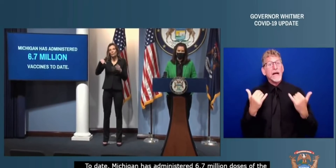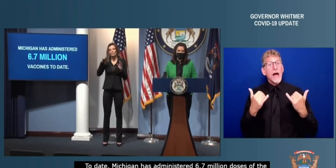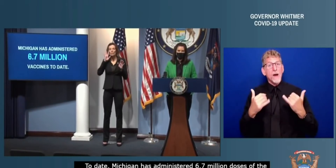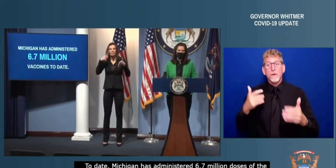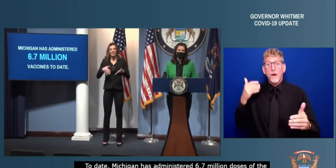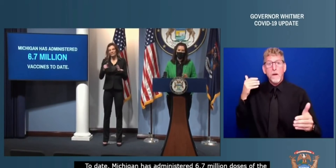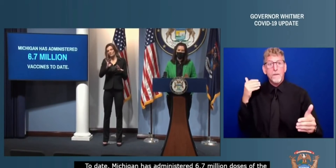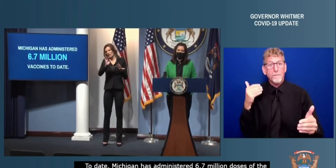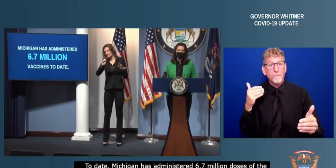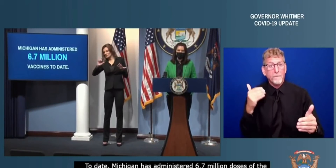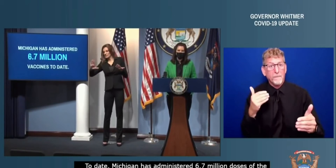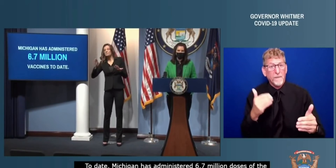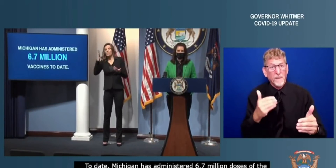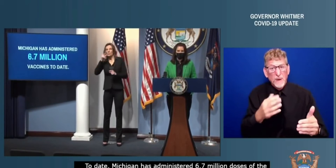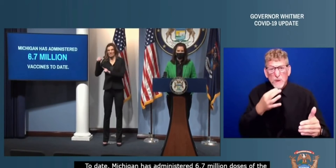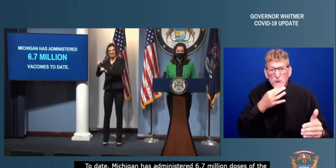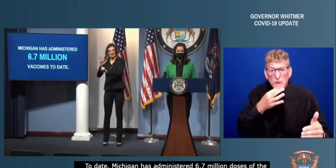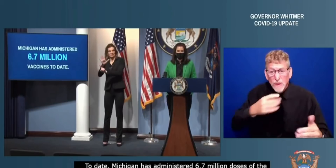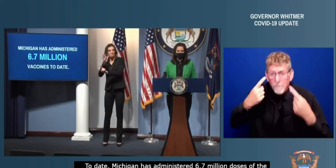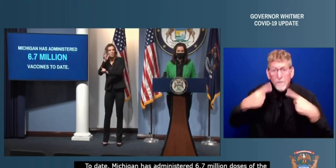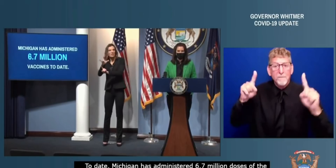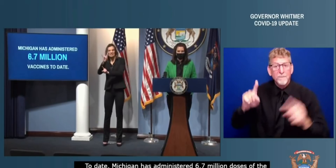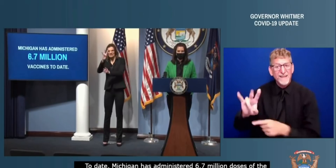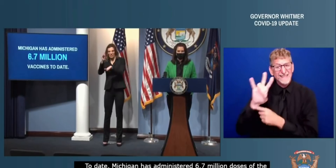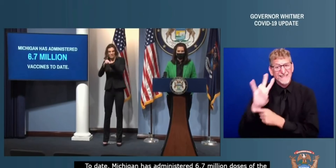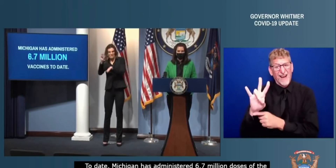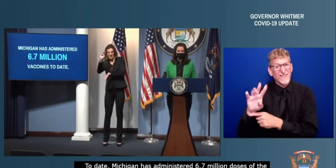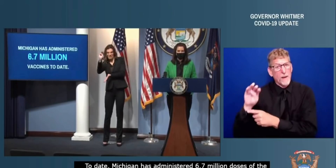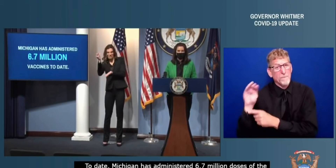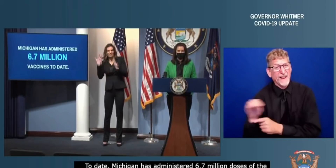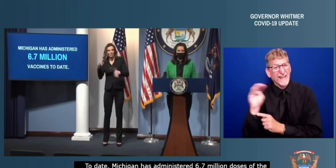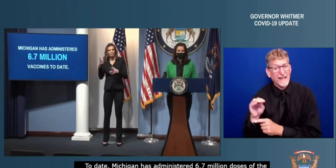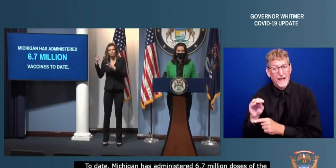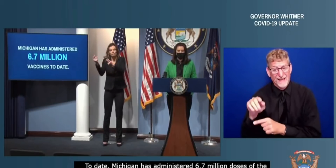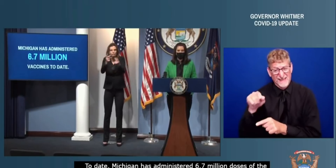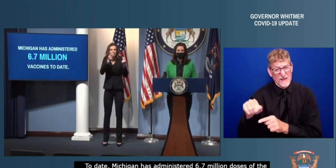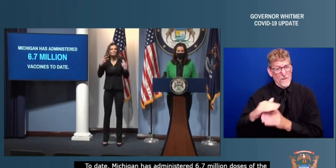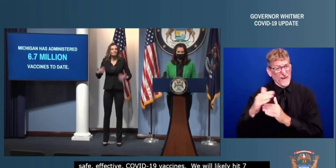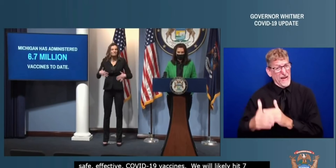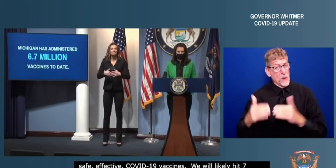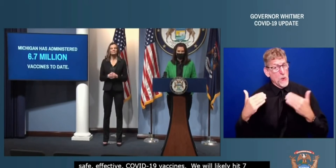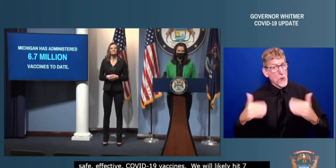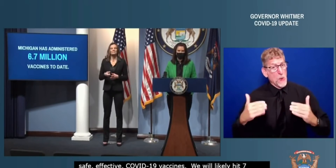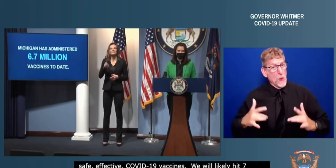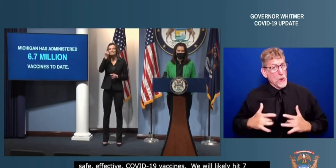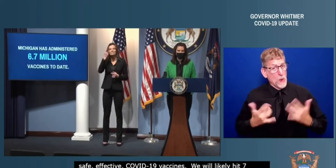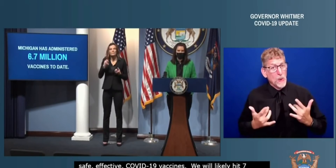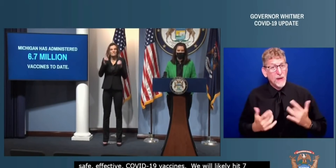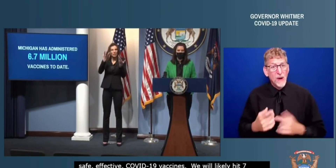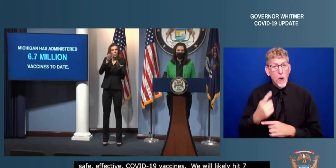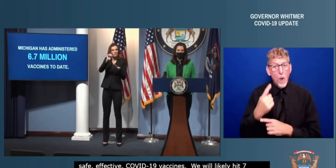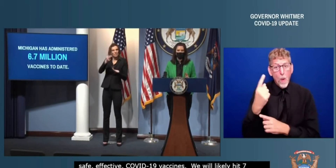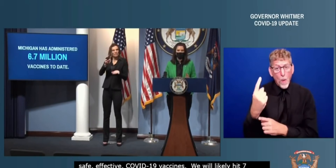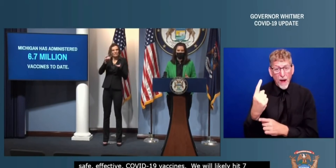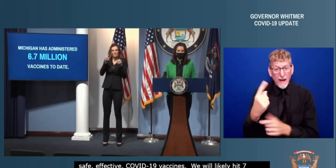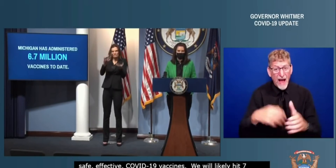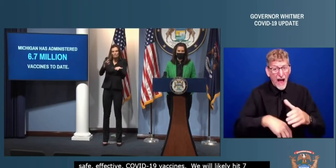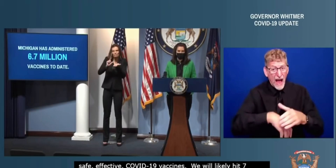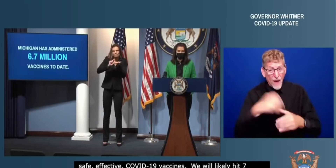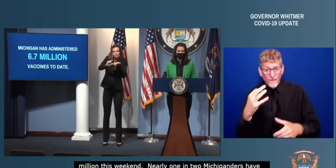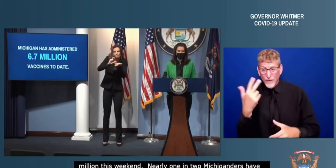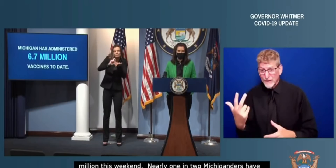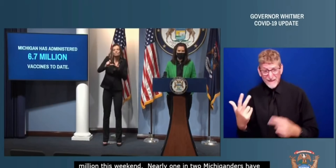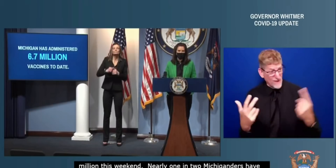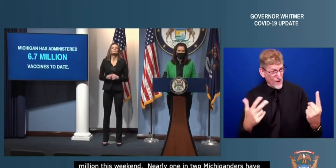weekend. Nearly 1 in 2 Michiganders have received their first shots, and over 1 in 3 are fully vaccinated, including 2 out of